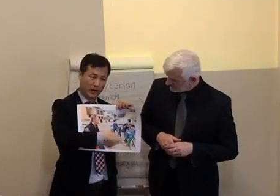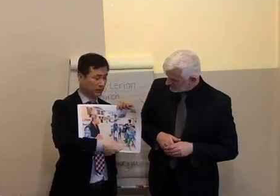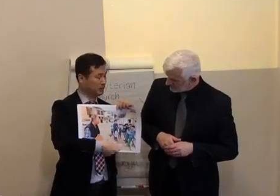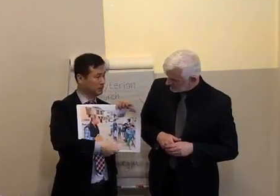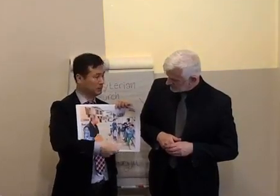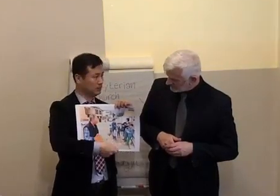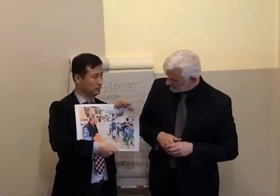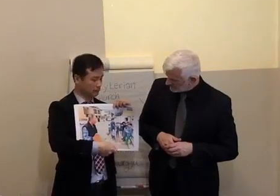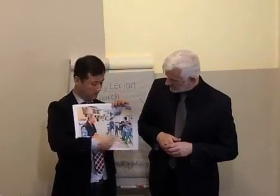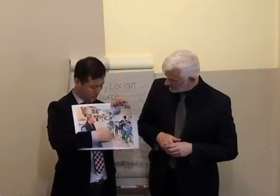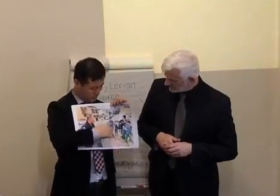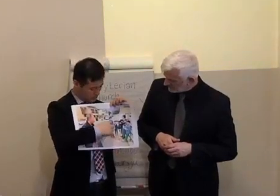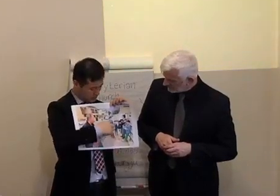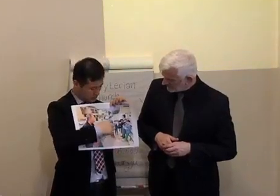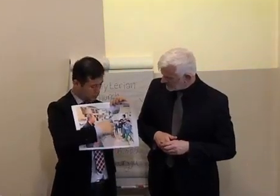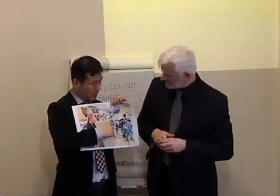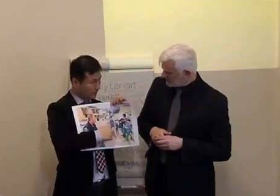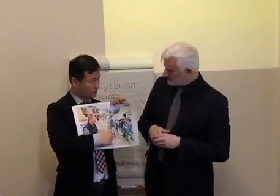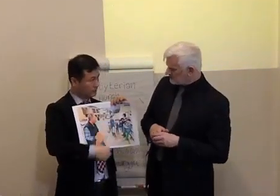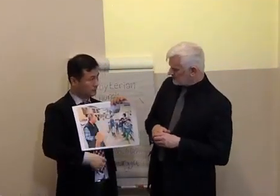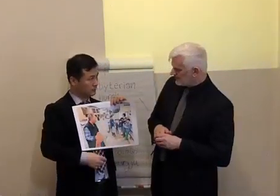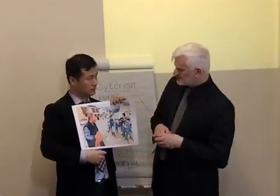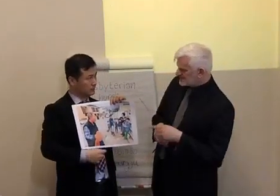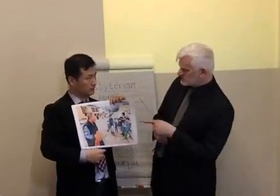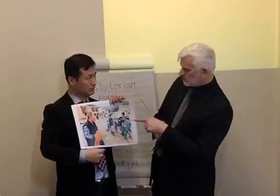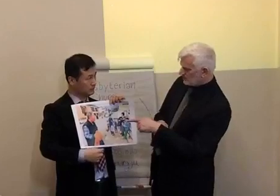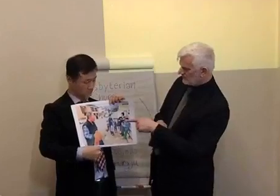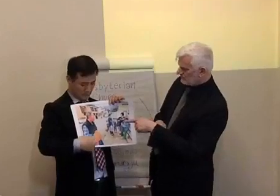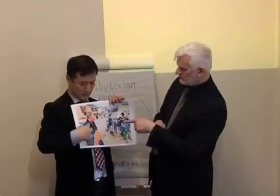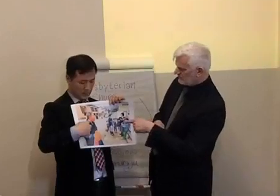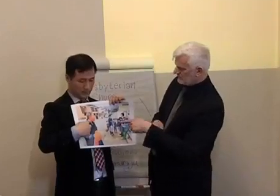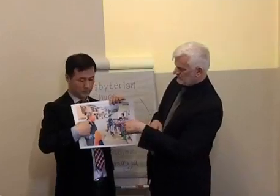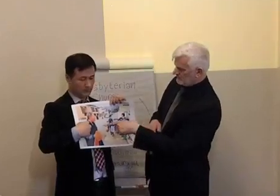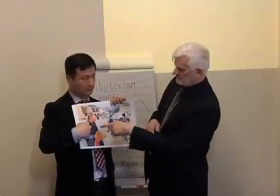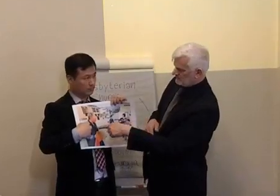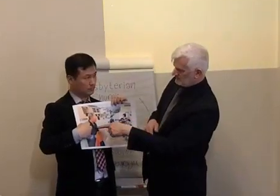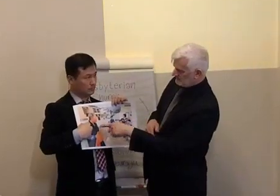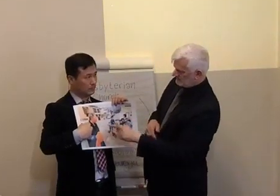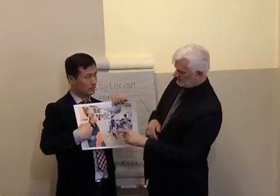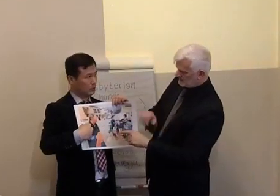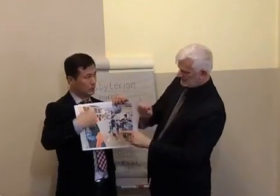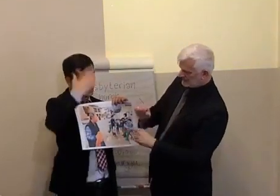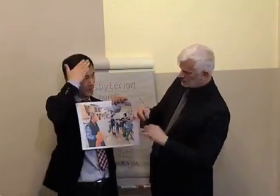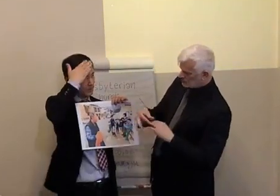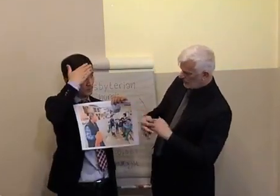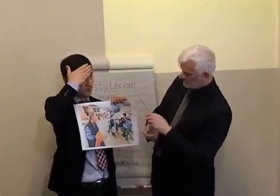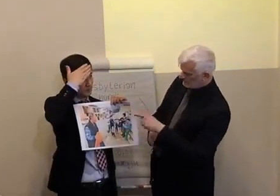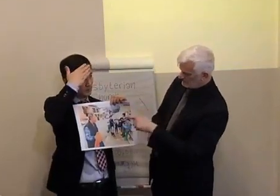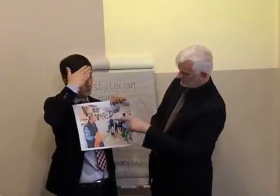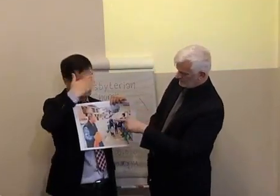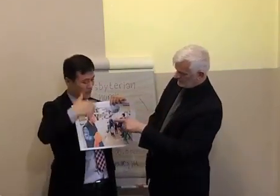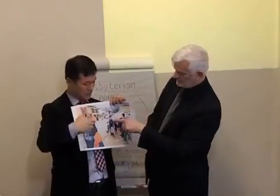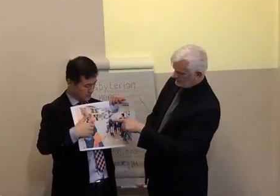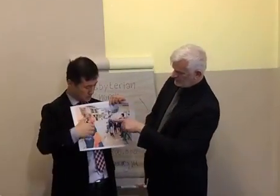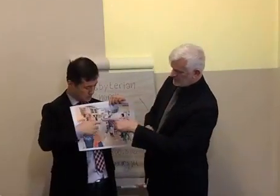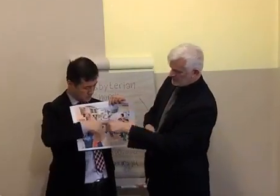house. His wife. That's his wife. Yeah. Spanish person. Yeah.